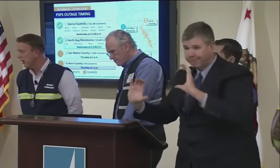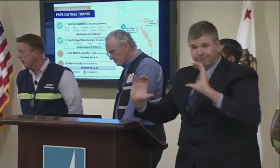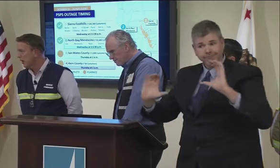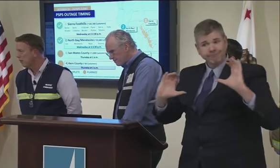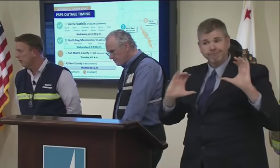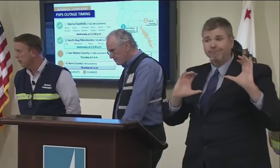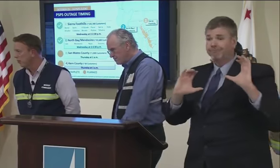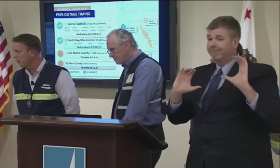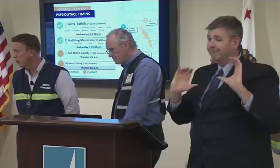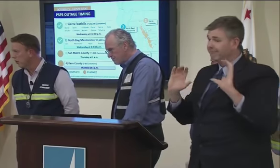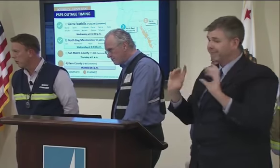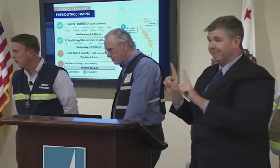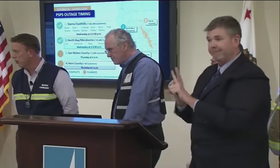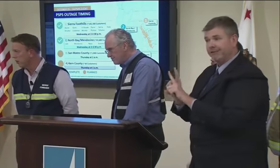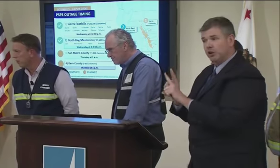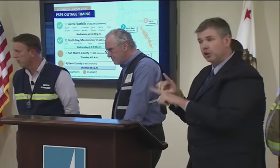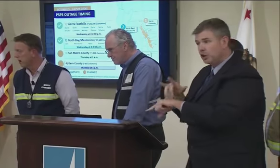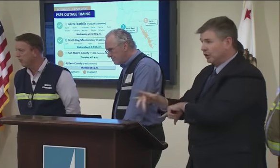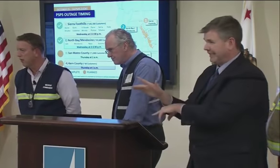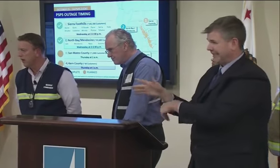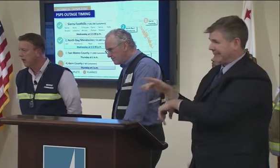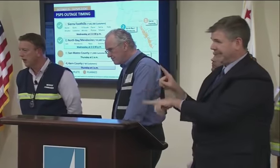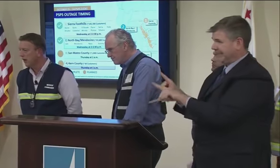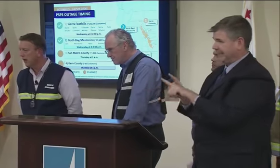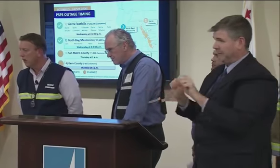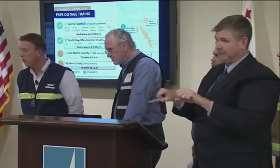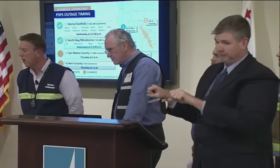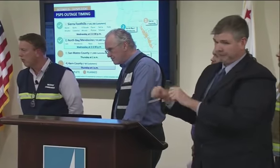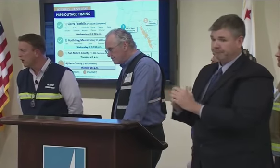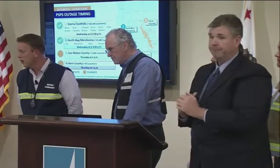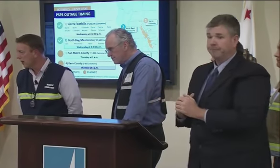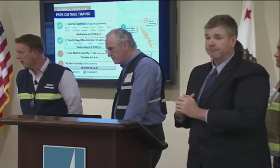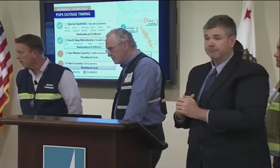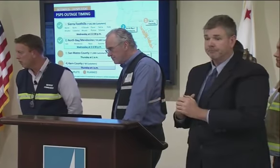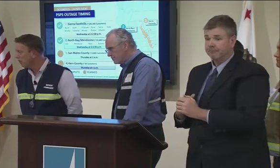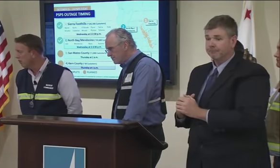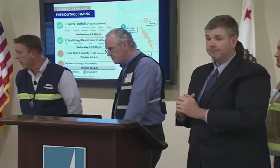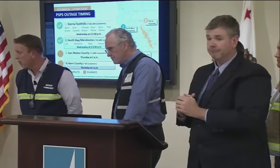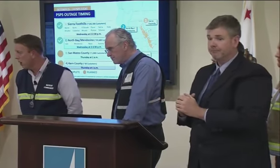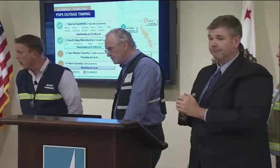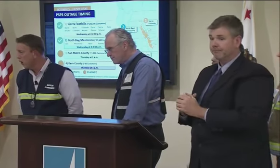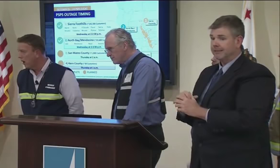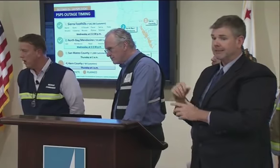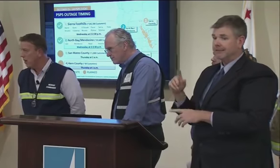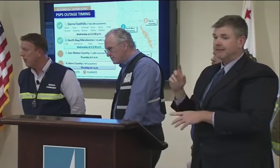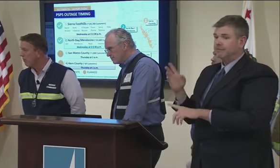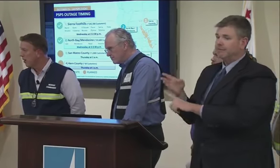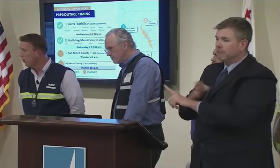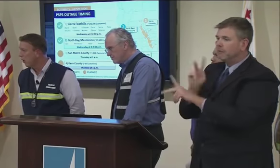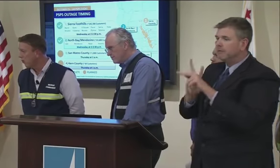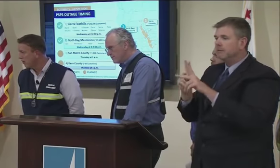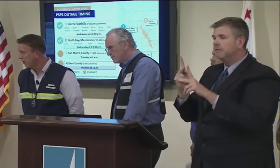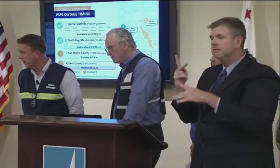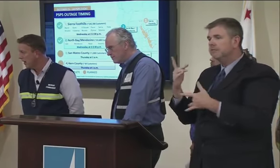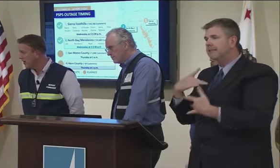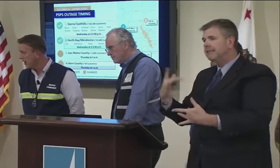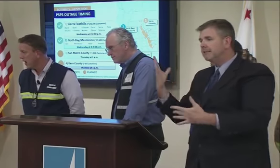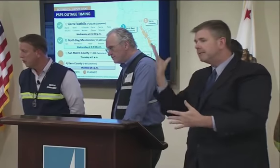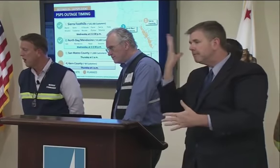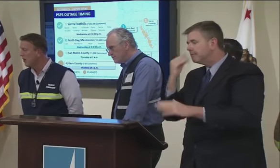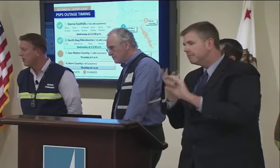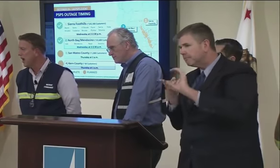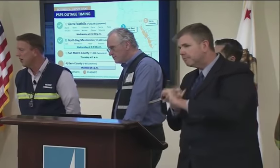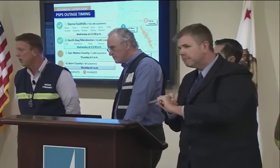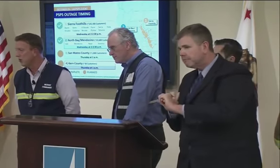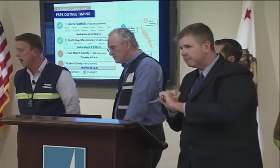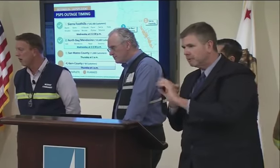usually, go to bed for the evening. We want to reach our customers and let them know that based on what we see at that time,